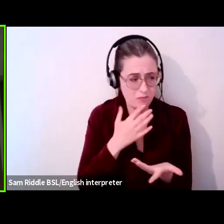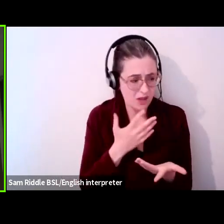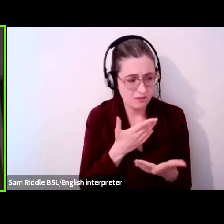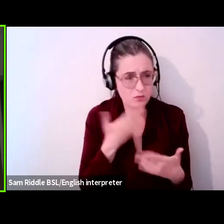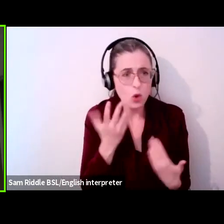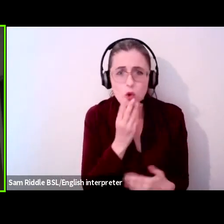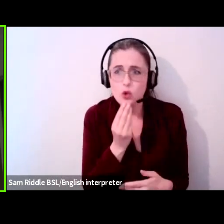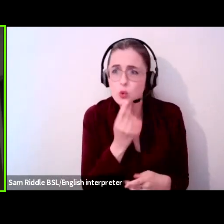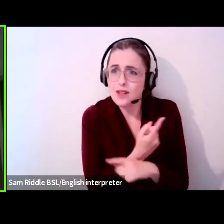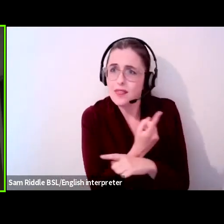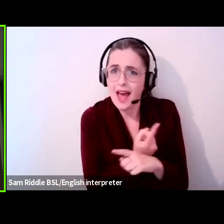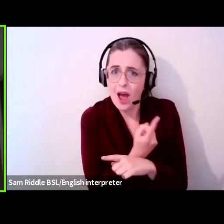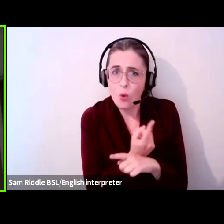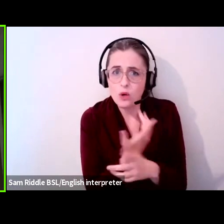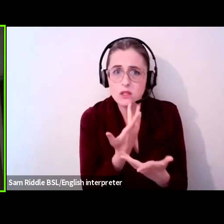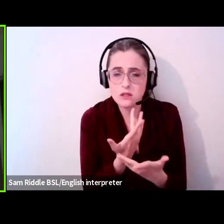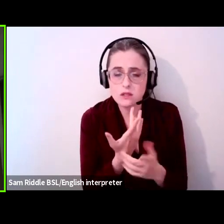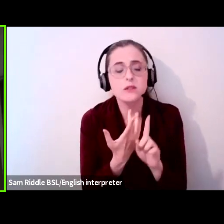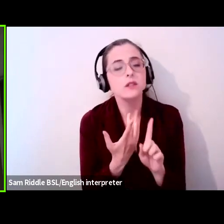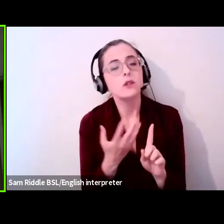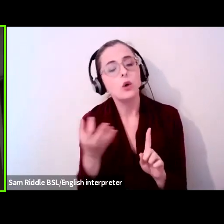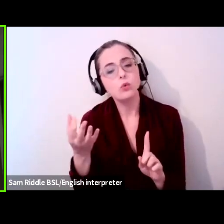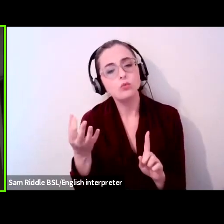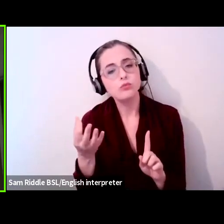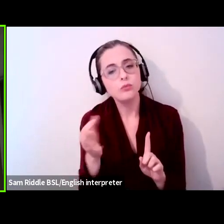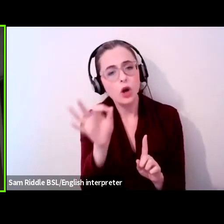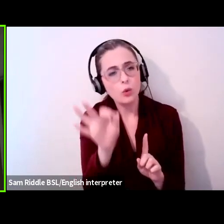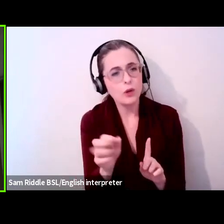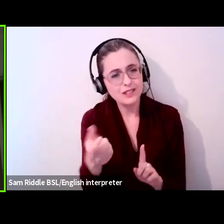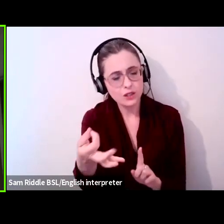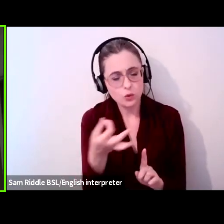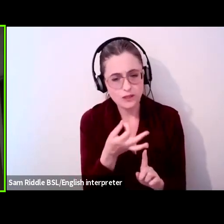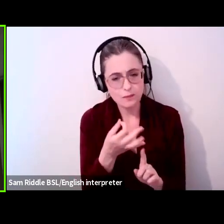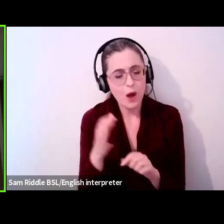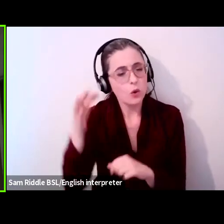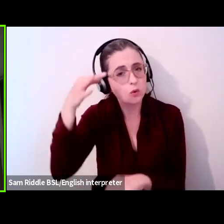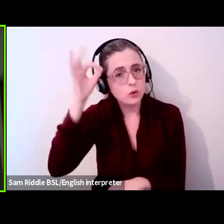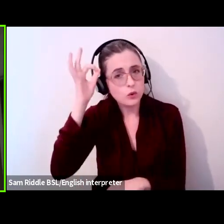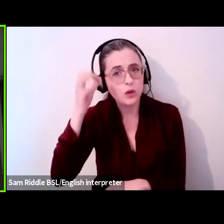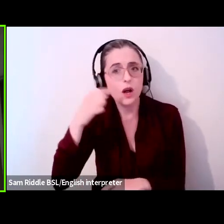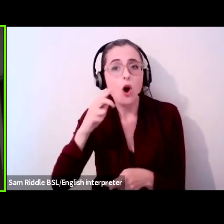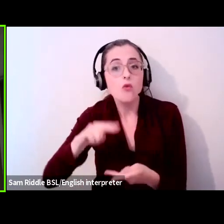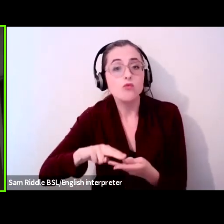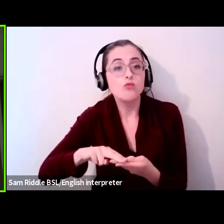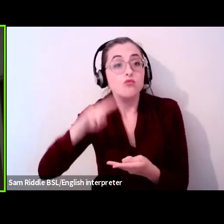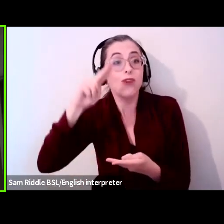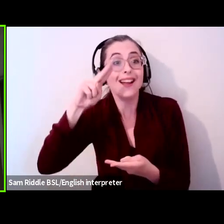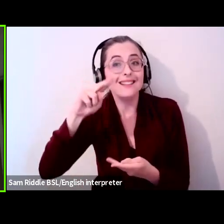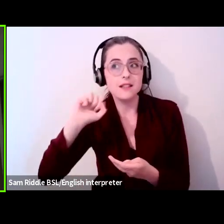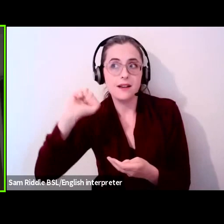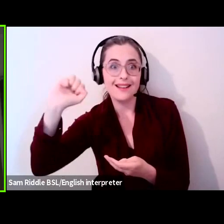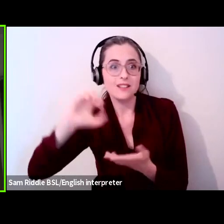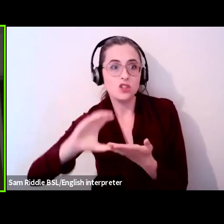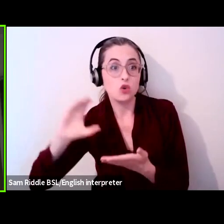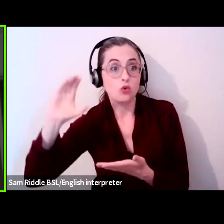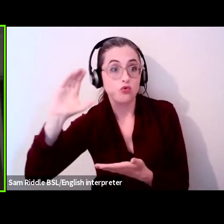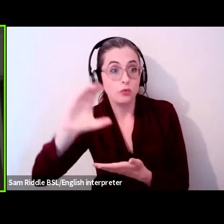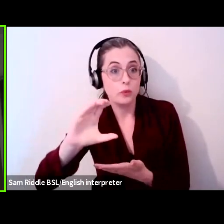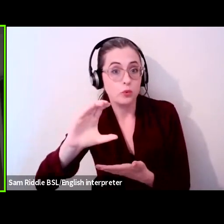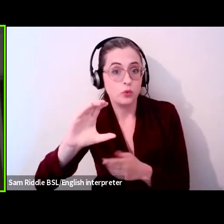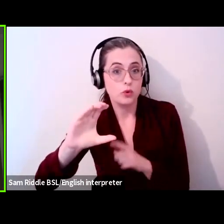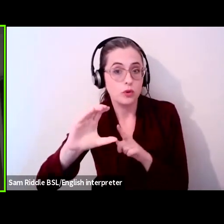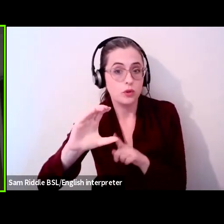there were kind of questions about. There was a question about local authority of raising its contribution.